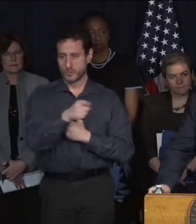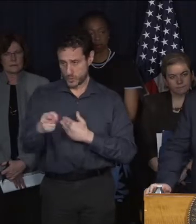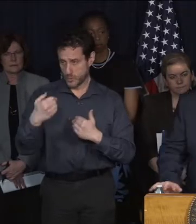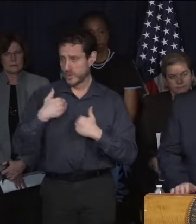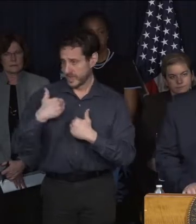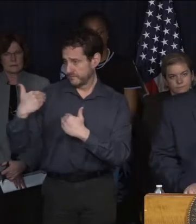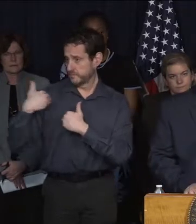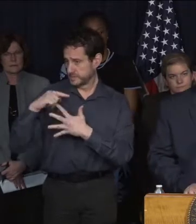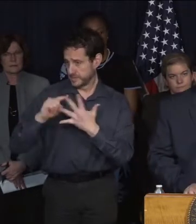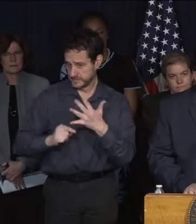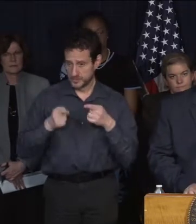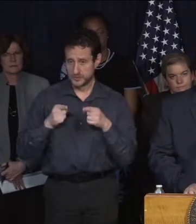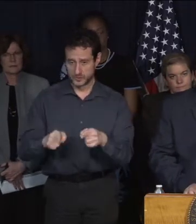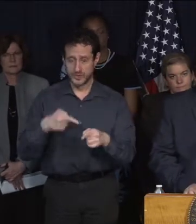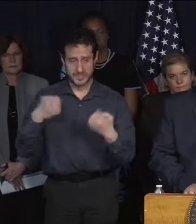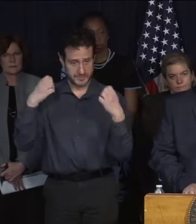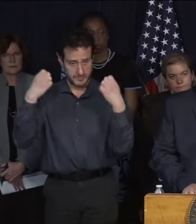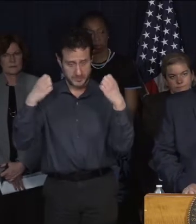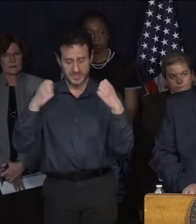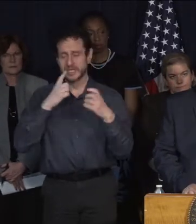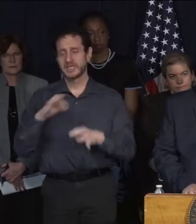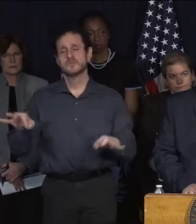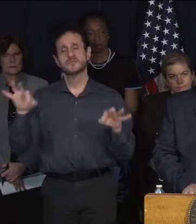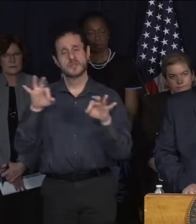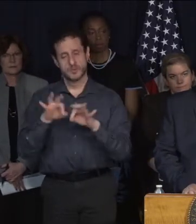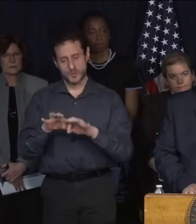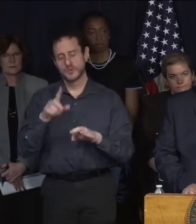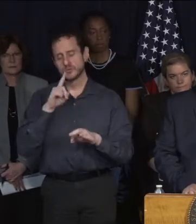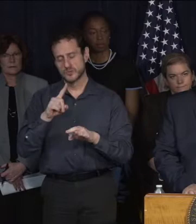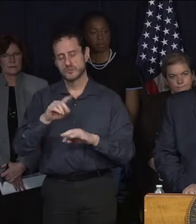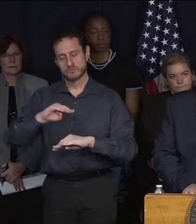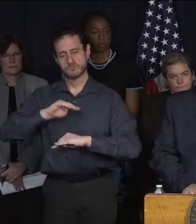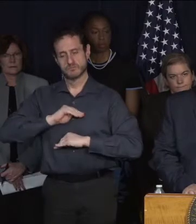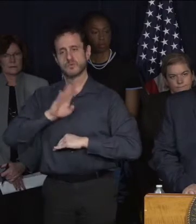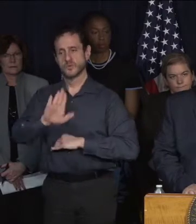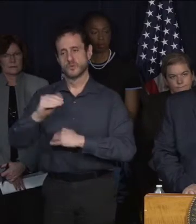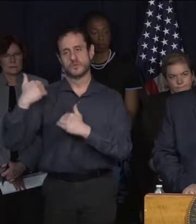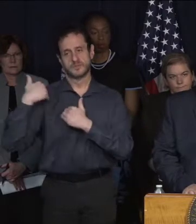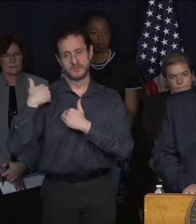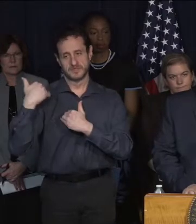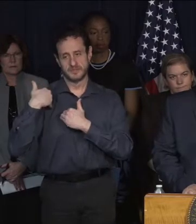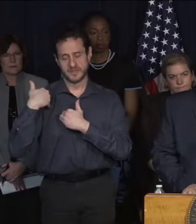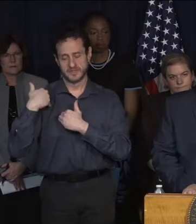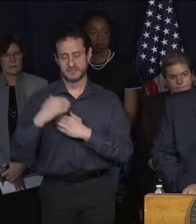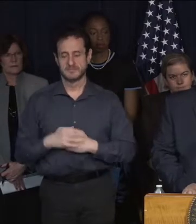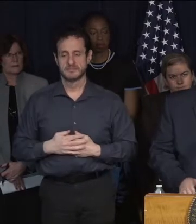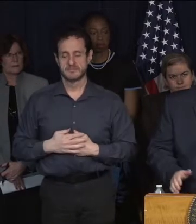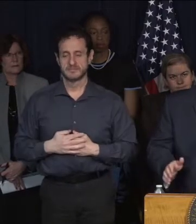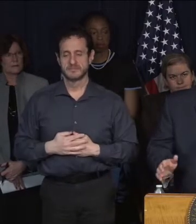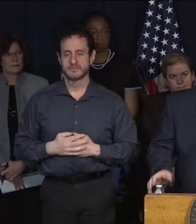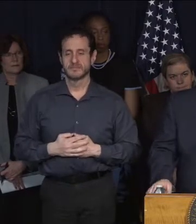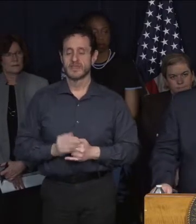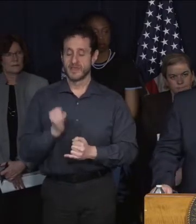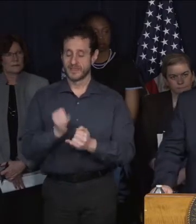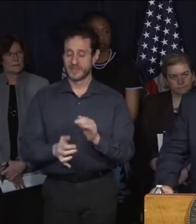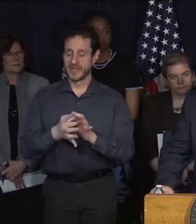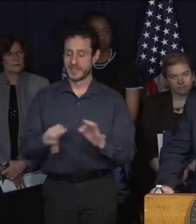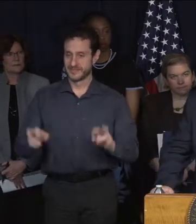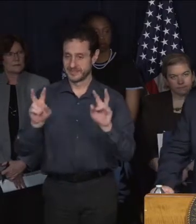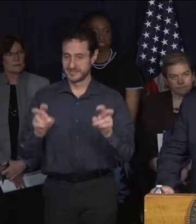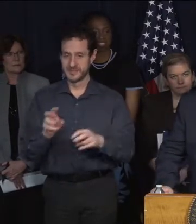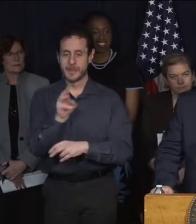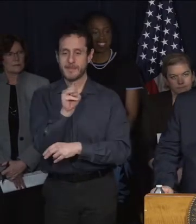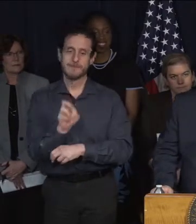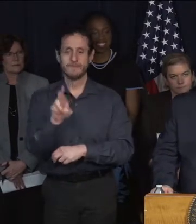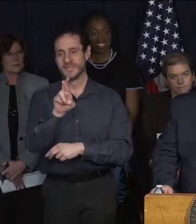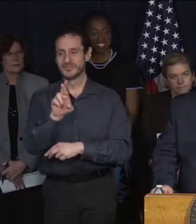during this crisis too, and it's important to live up to them. I'll leave you with the words of the late Mr. Rogers,